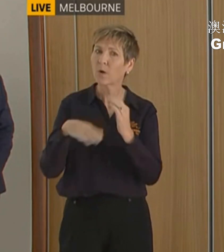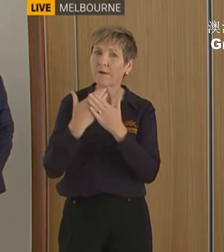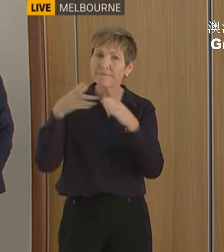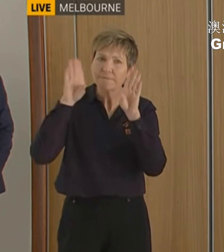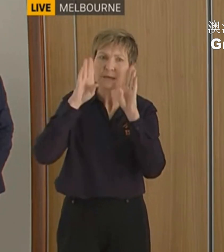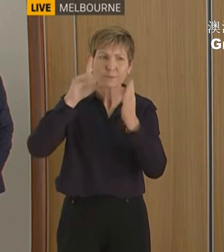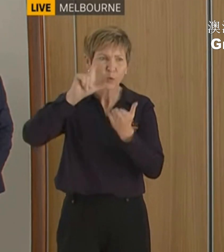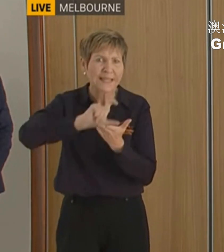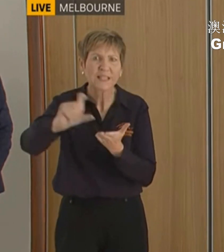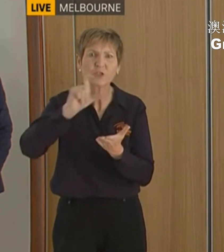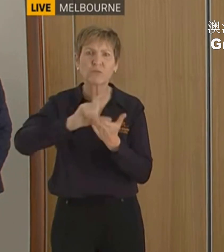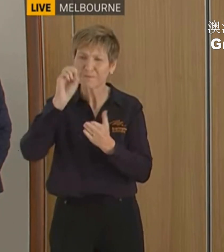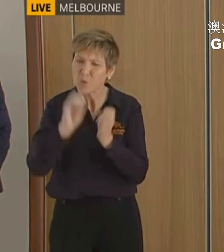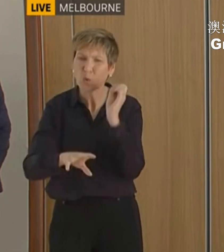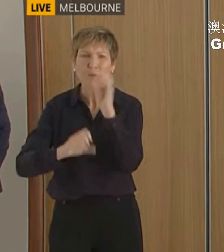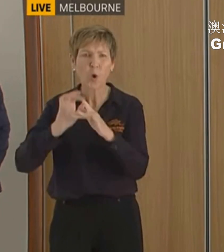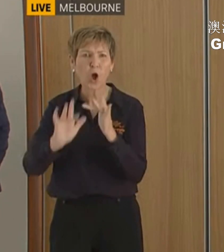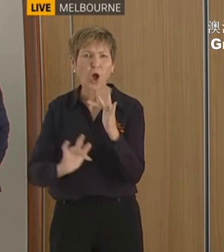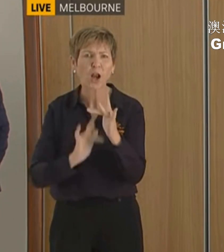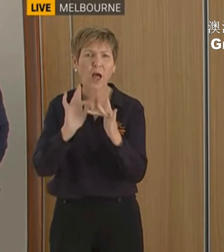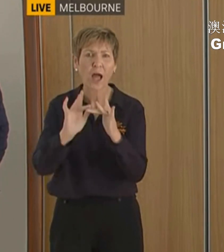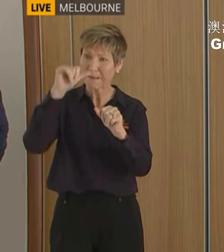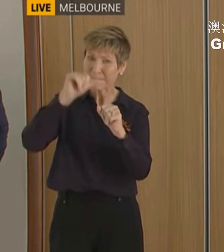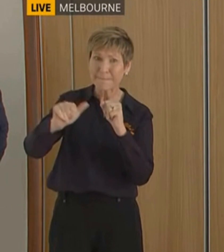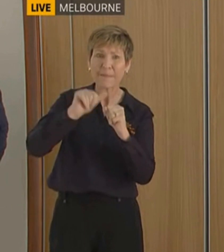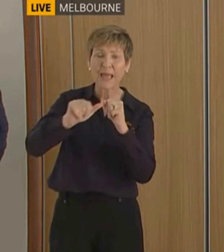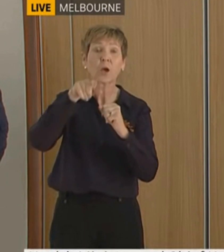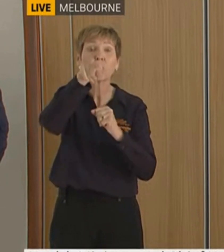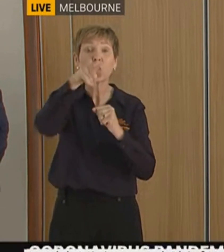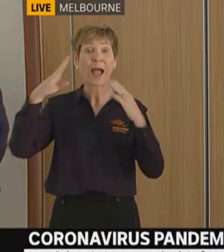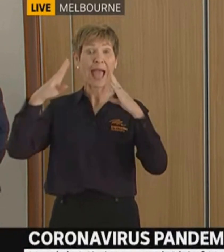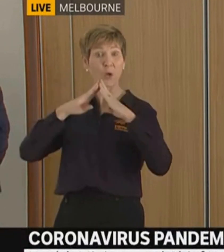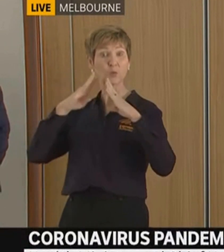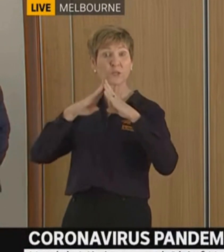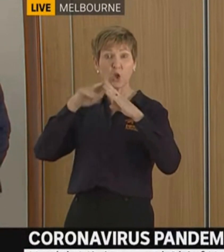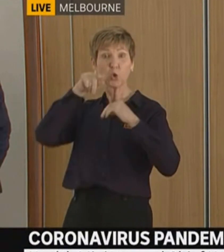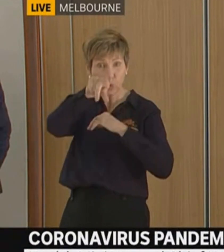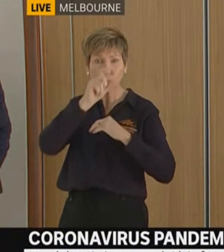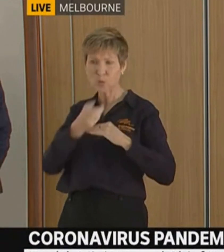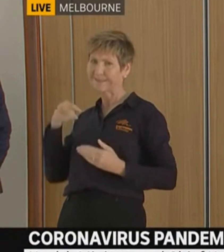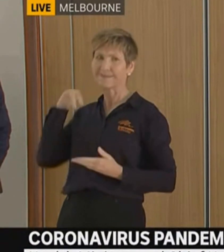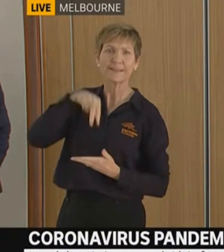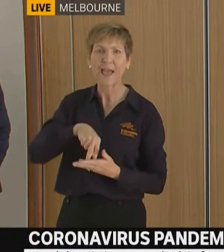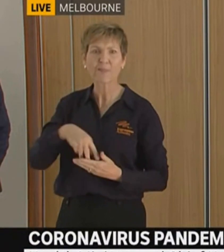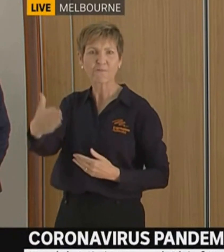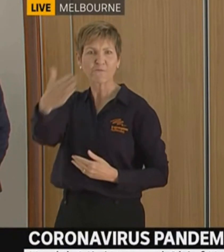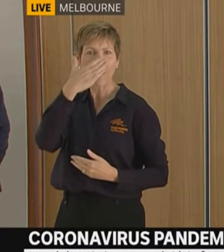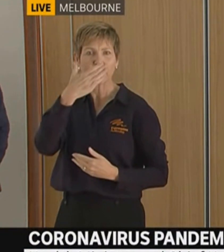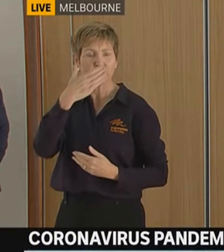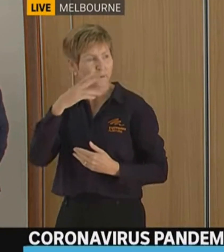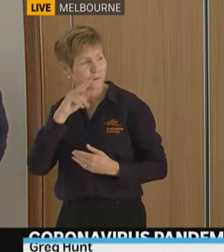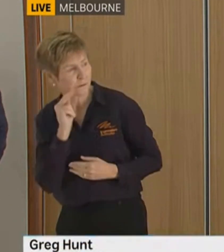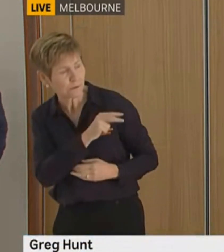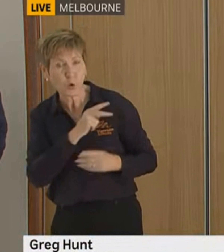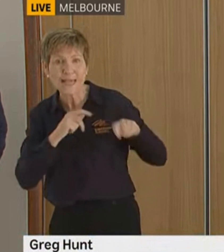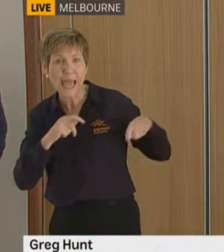donations, the private vigil outside of our place of residence. These are all things that we say are